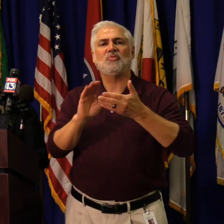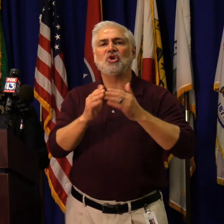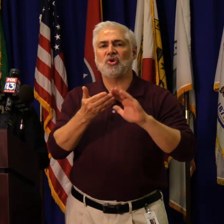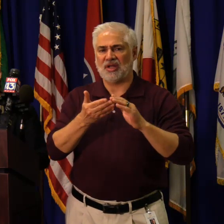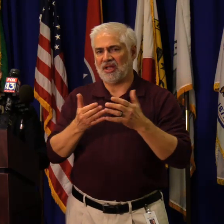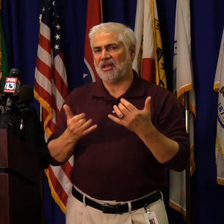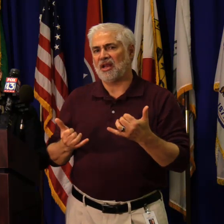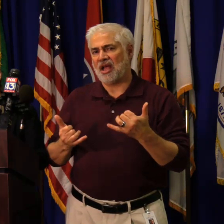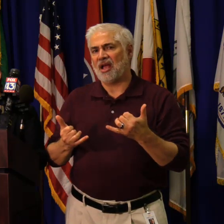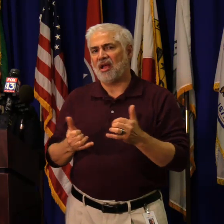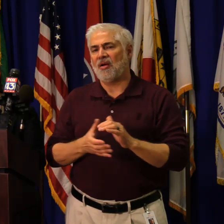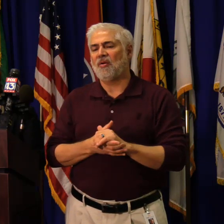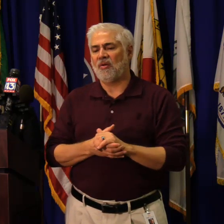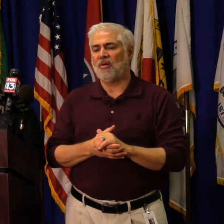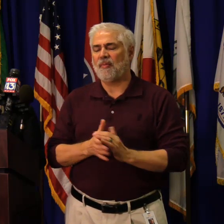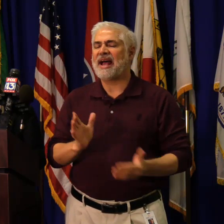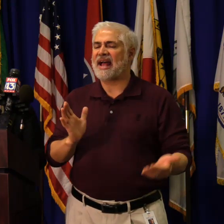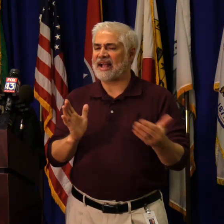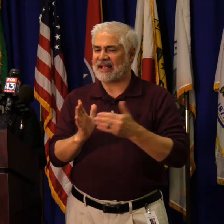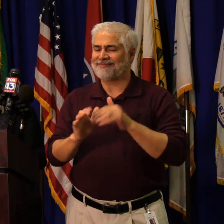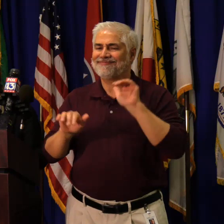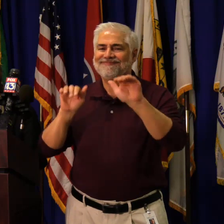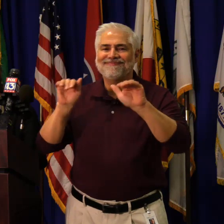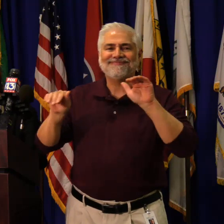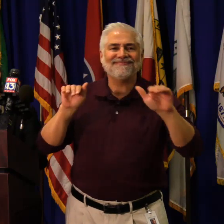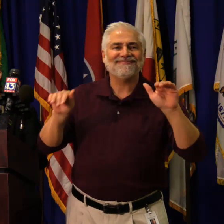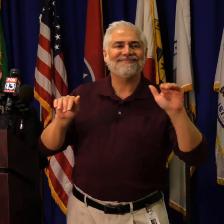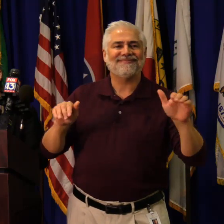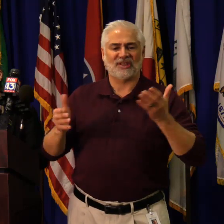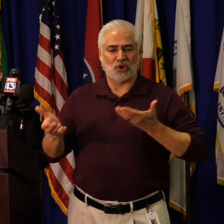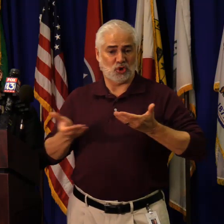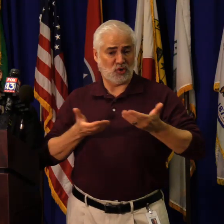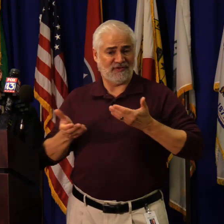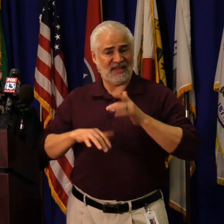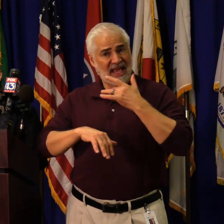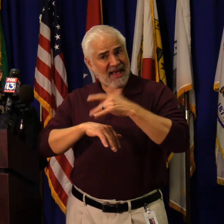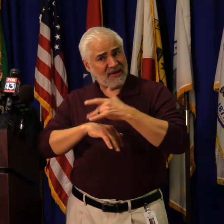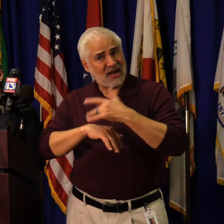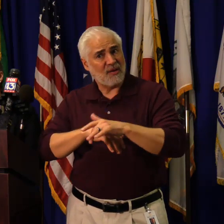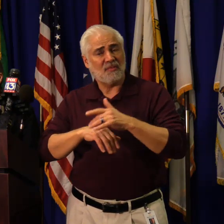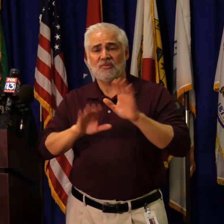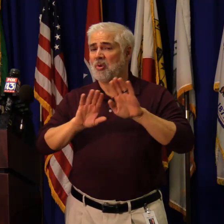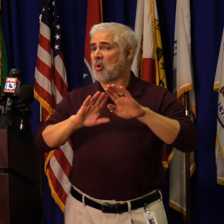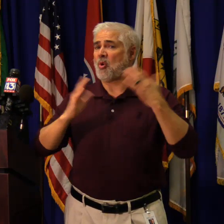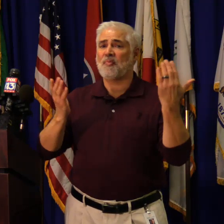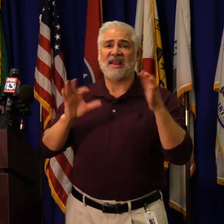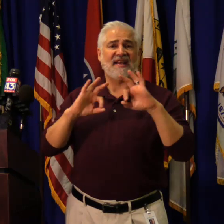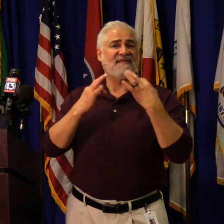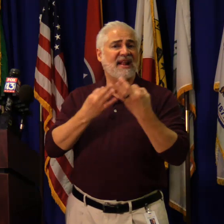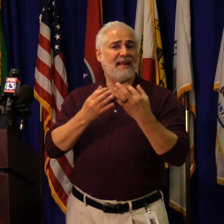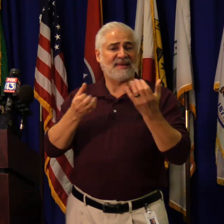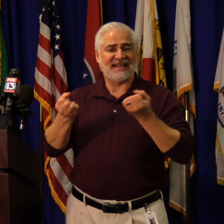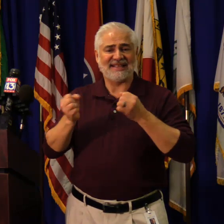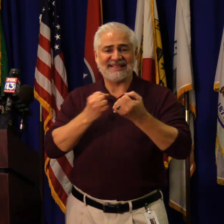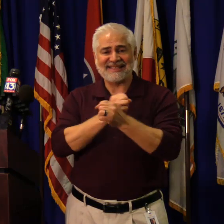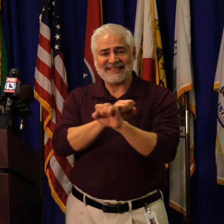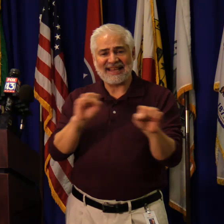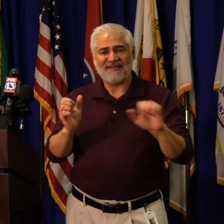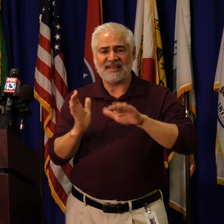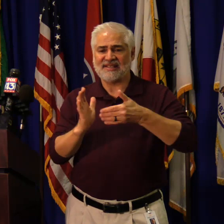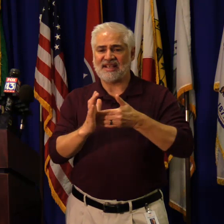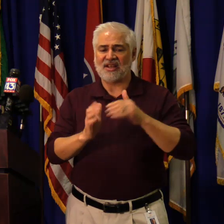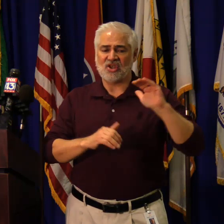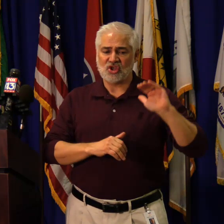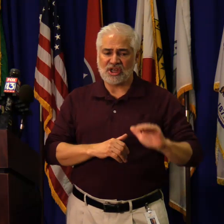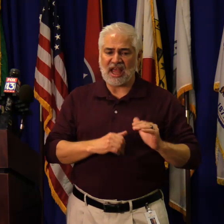community. But again, just want to remind everybody that the services are available. The doors are open at the Family Safety Center, Child Advocacy